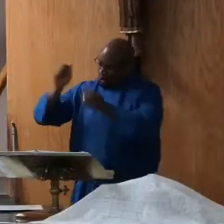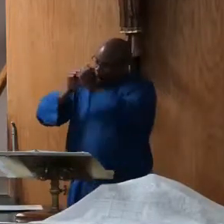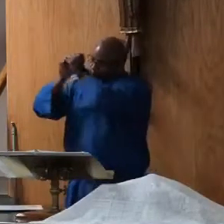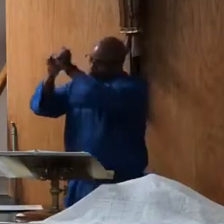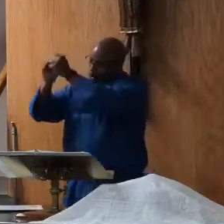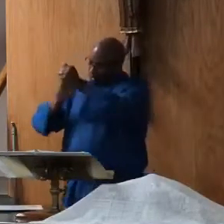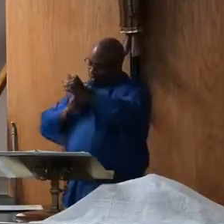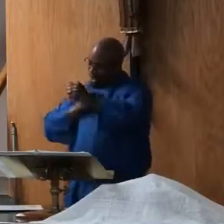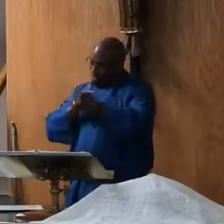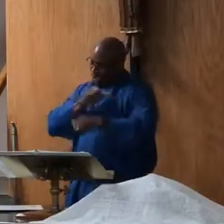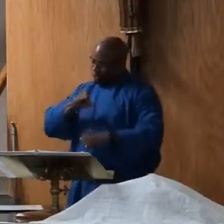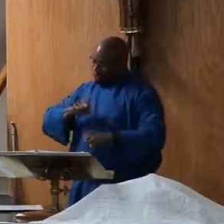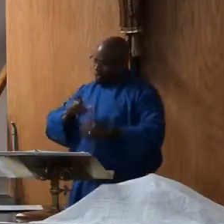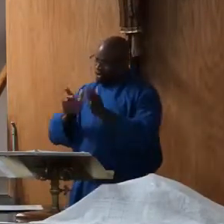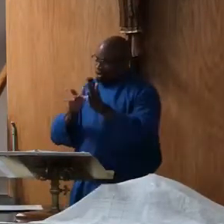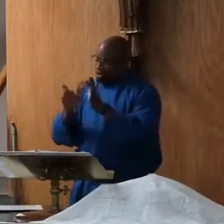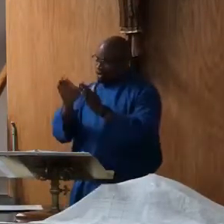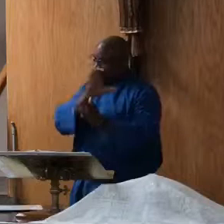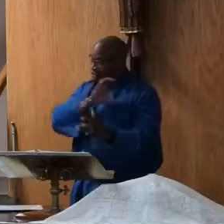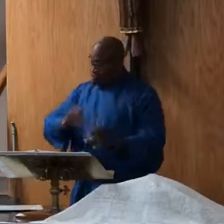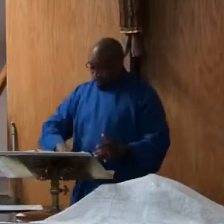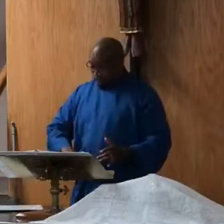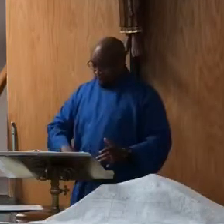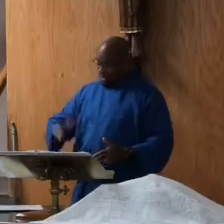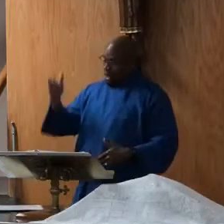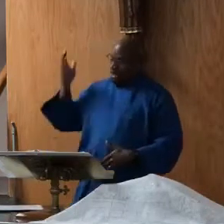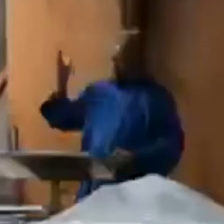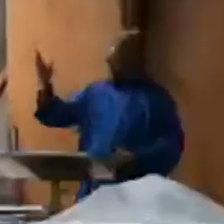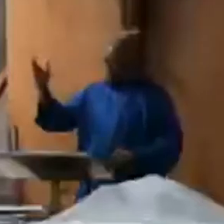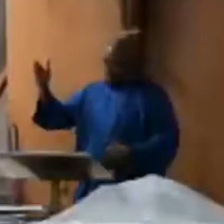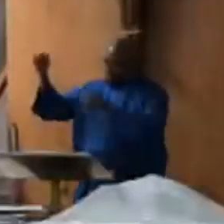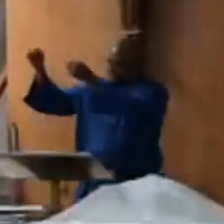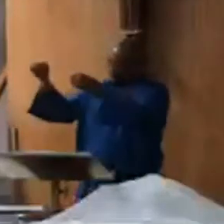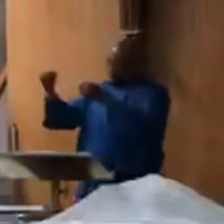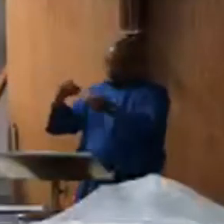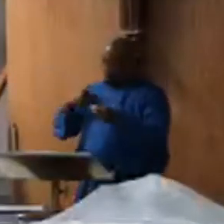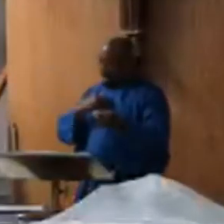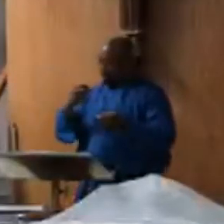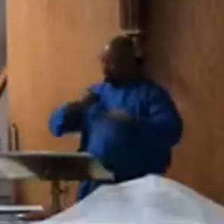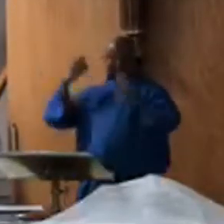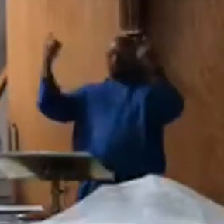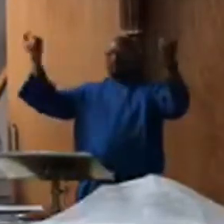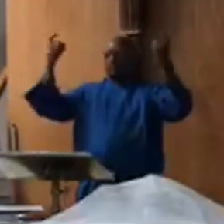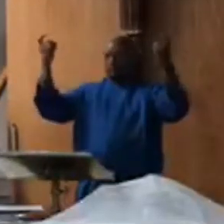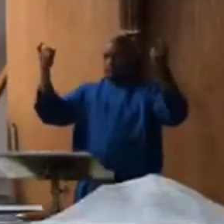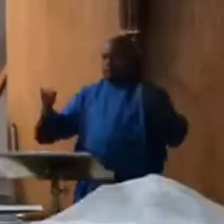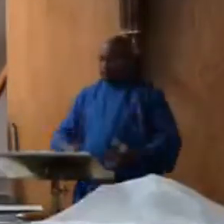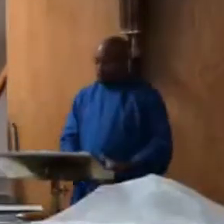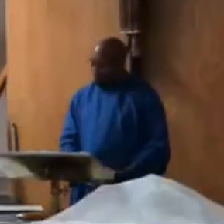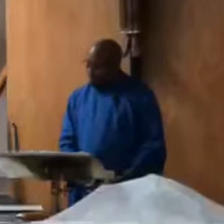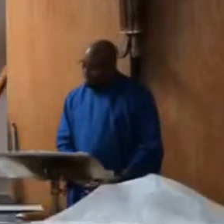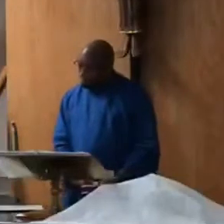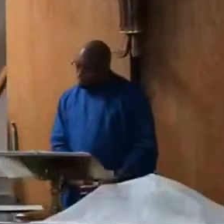God. With our Lord Jesus Christ, he gives us